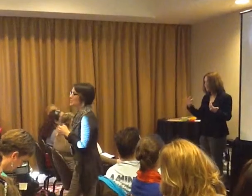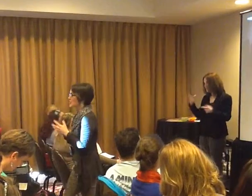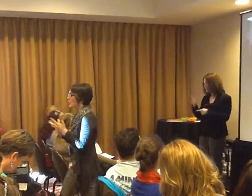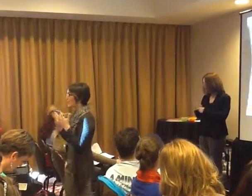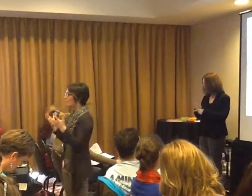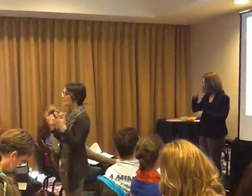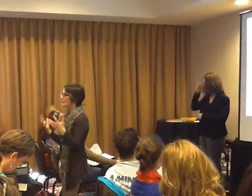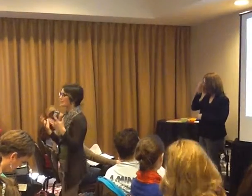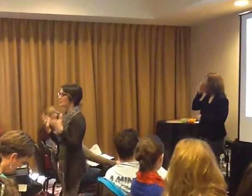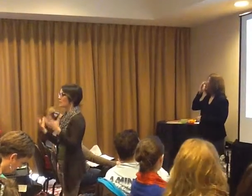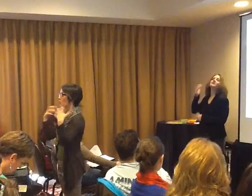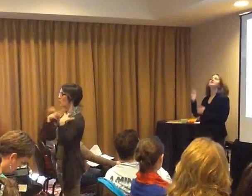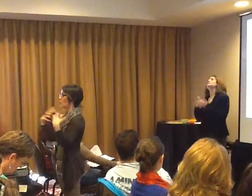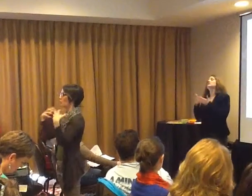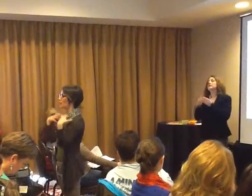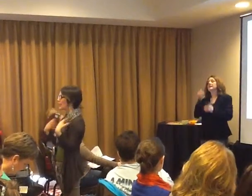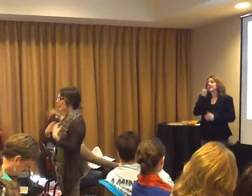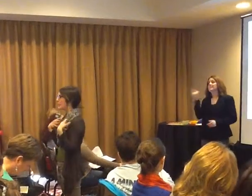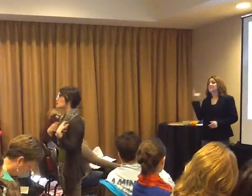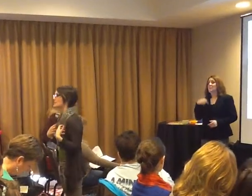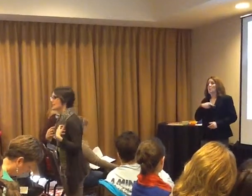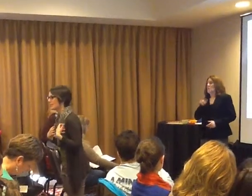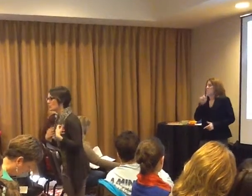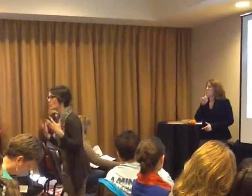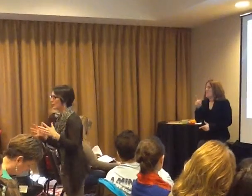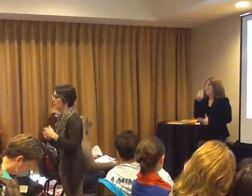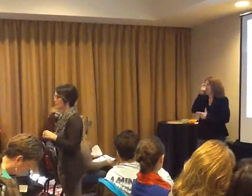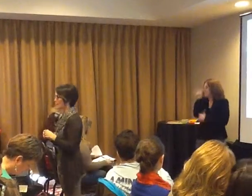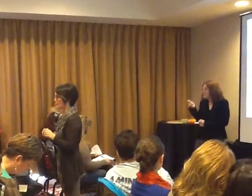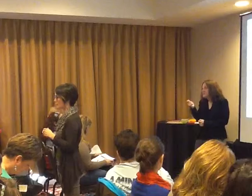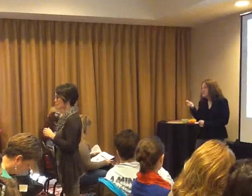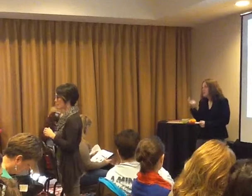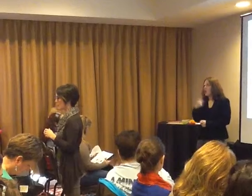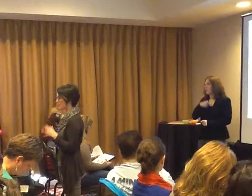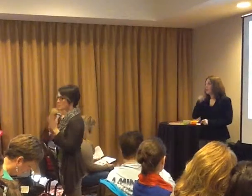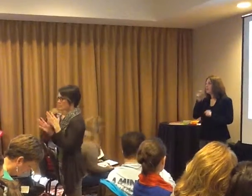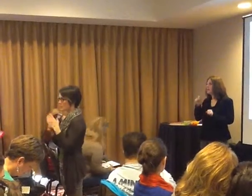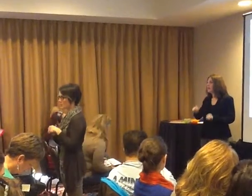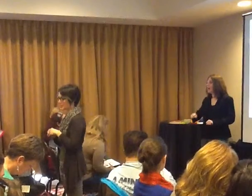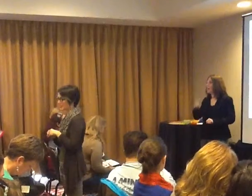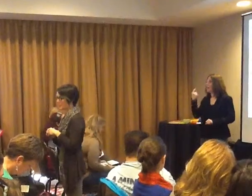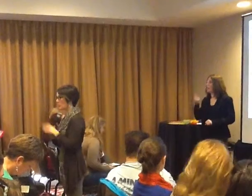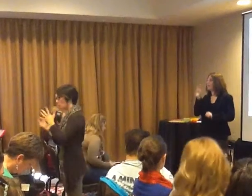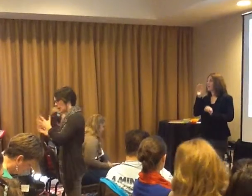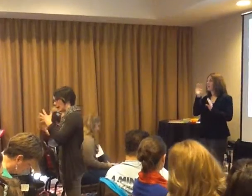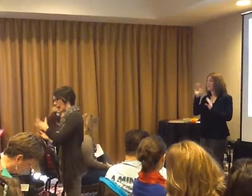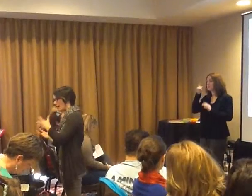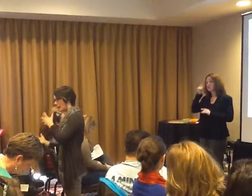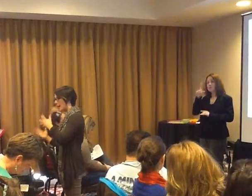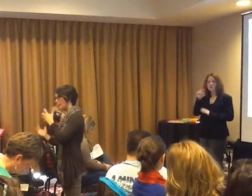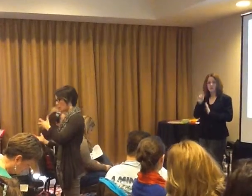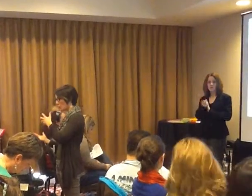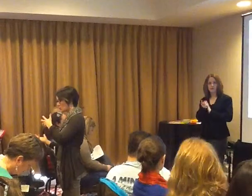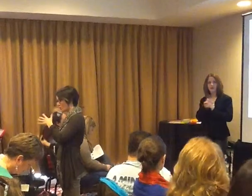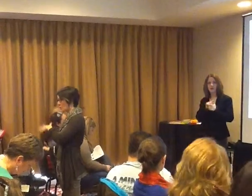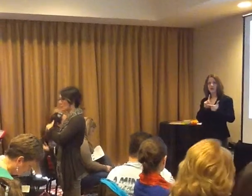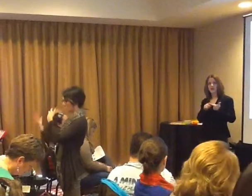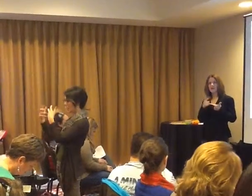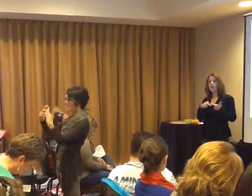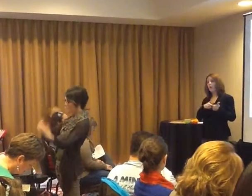Right? So even if it's something we're really interested in, we can only attend for 20 minutes before we space out. We can then have the